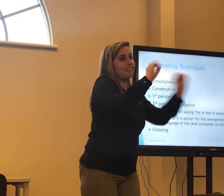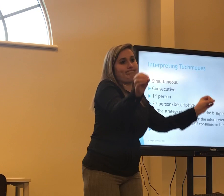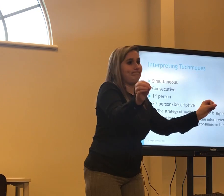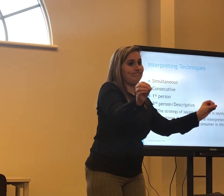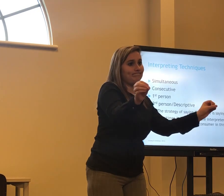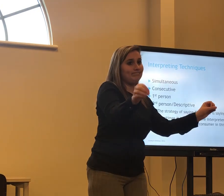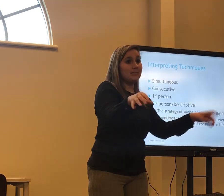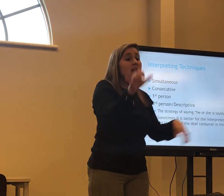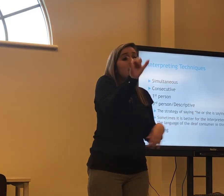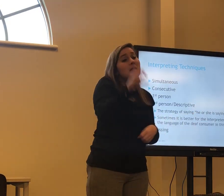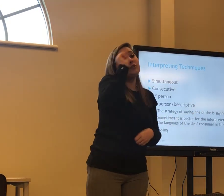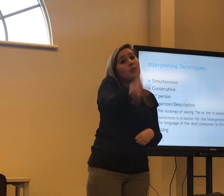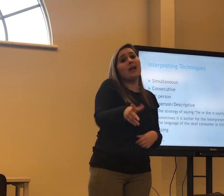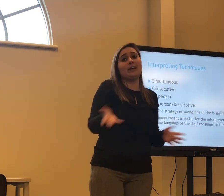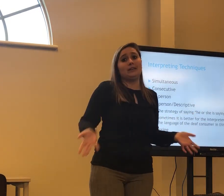that's okay to tell the doctor.